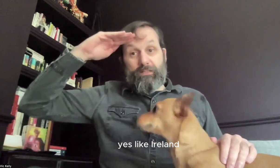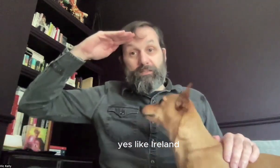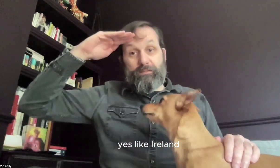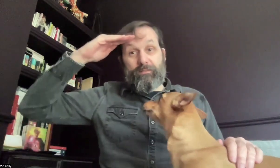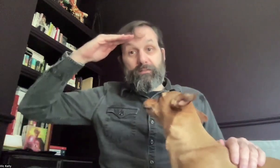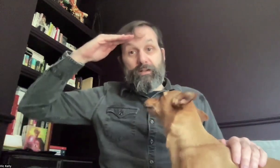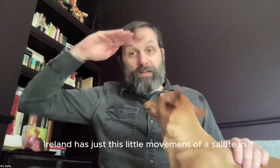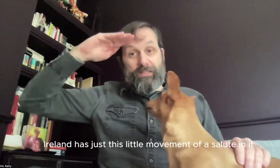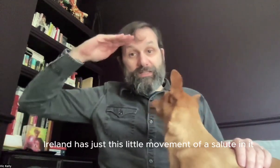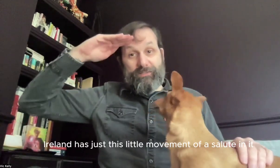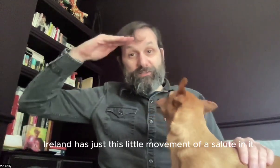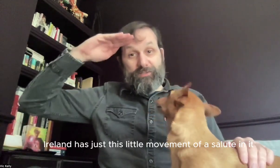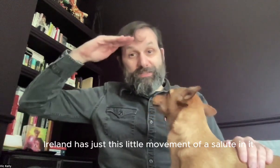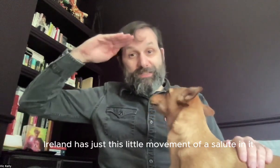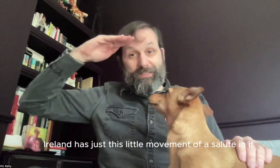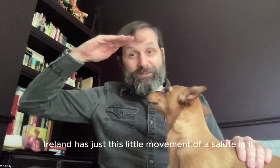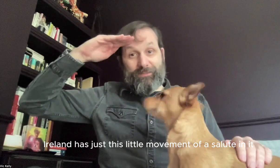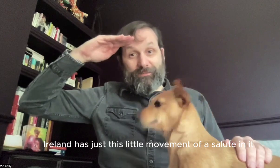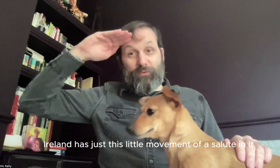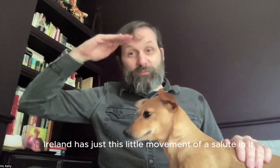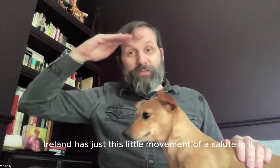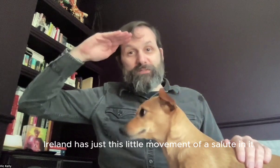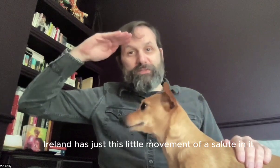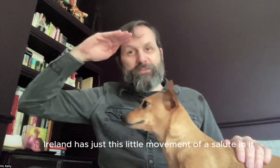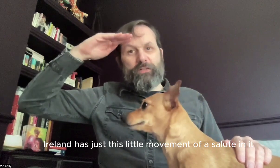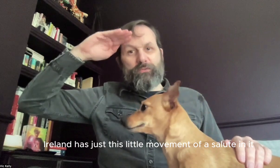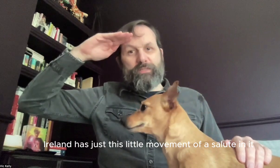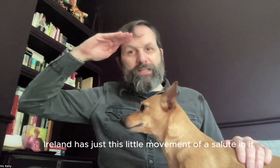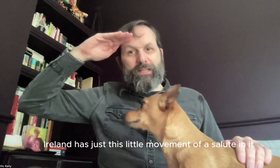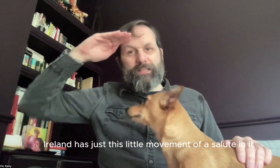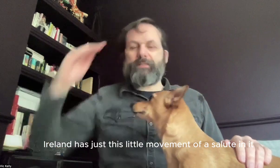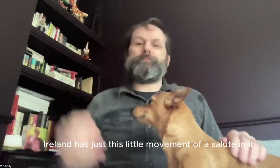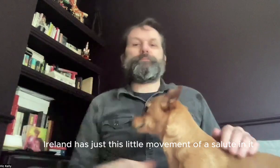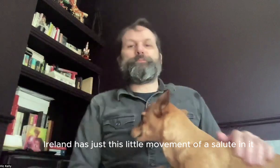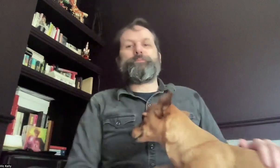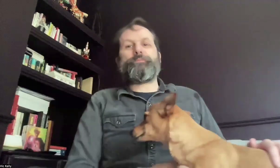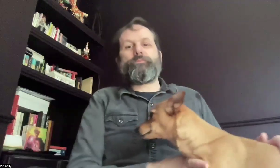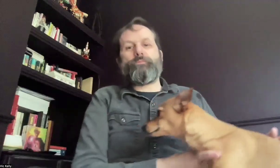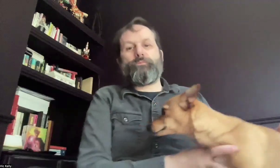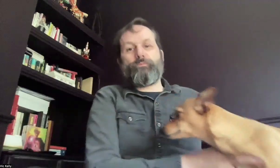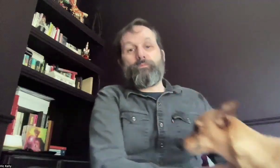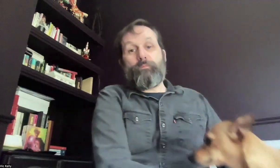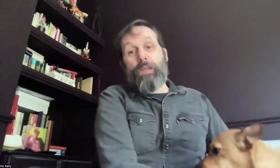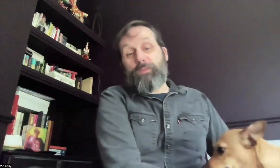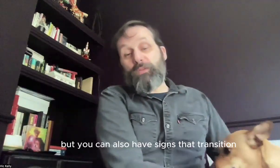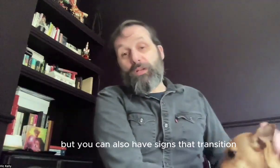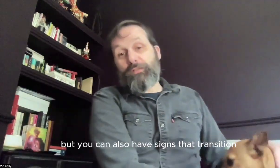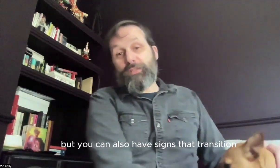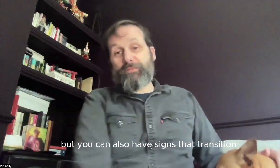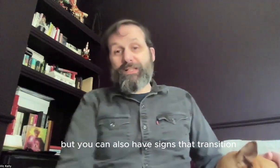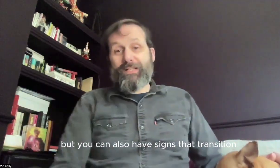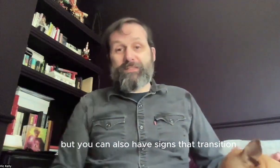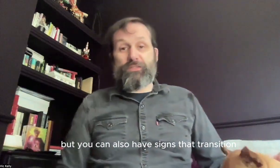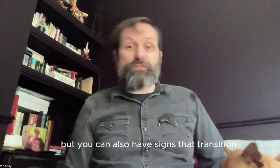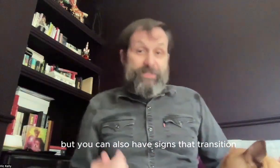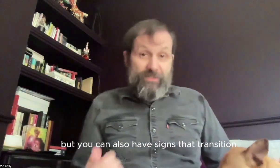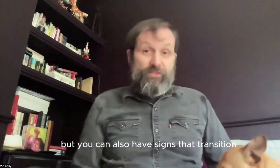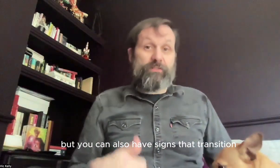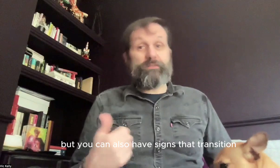Ireland. Ireland has just this little movement of a salute in it. But you can also have signs that transition